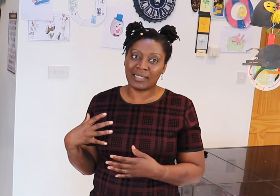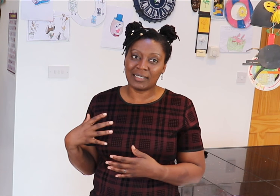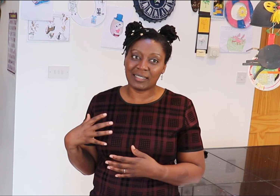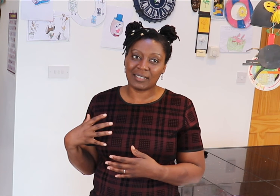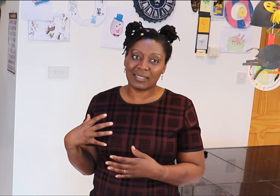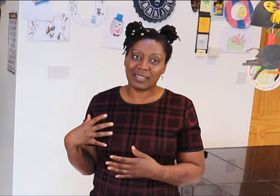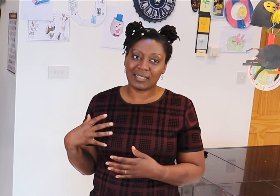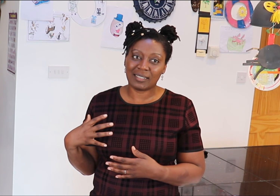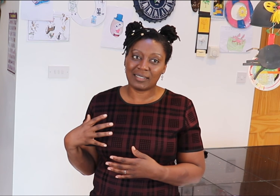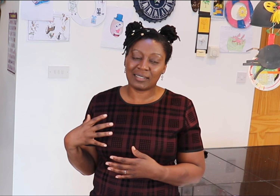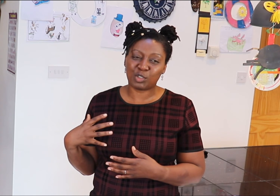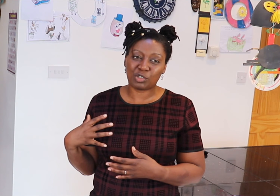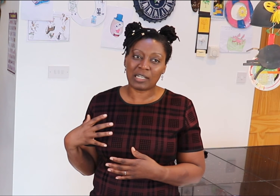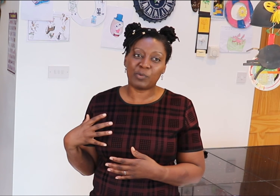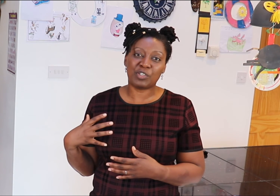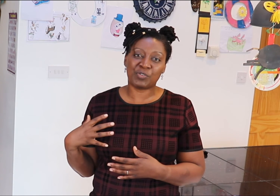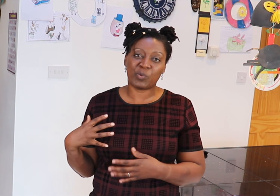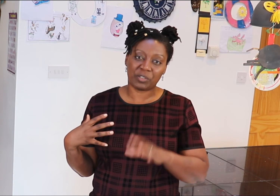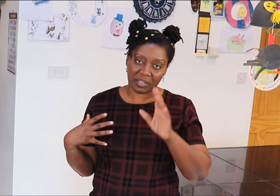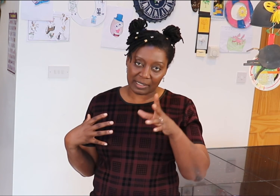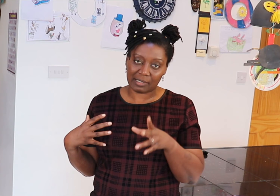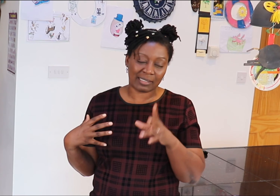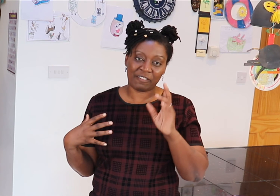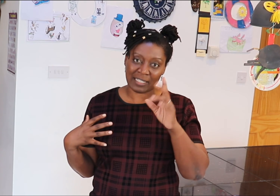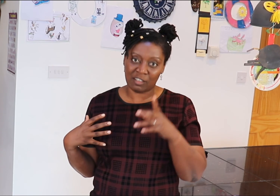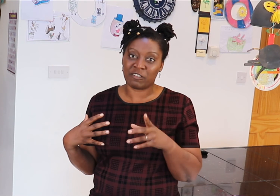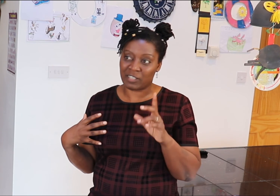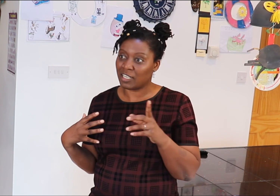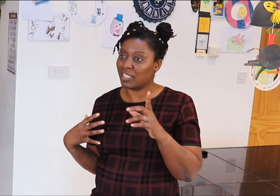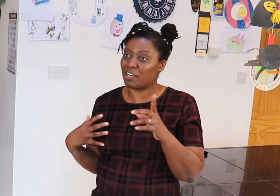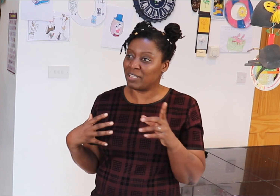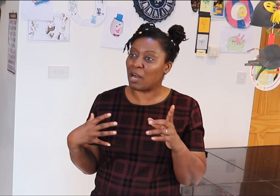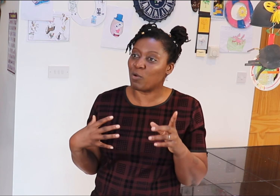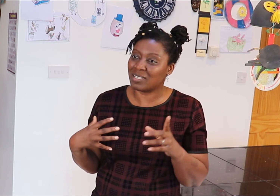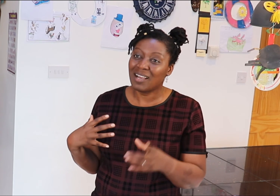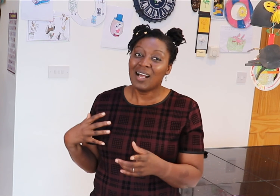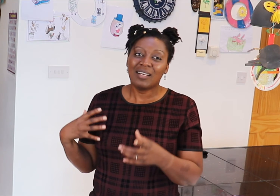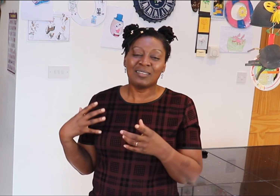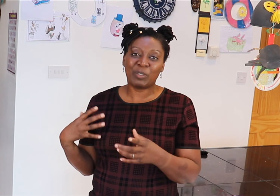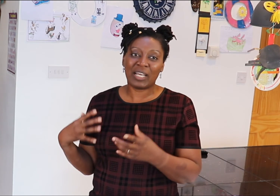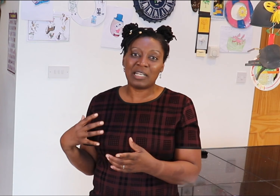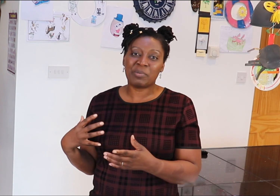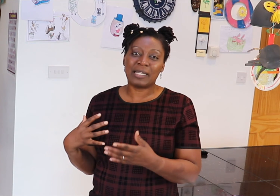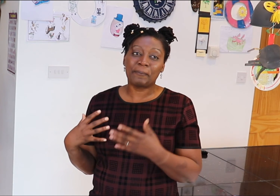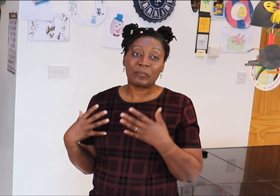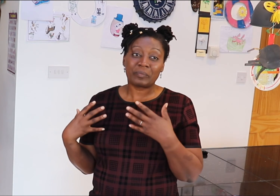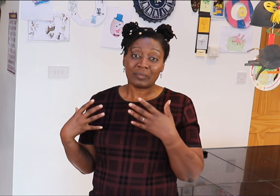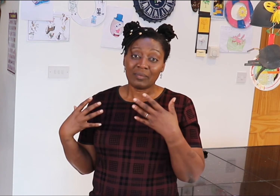I don't want to use the word authentic because I've had enough of hearing that word. But your inner being